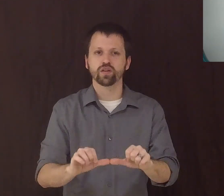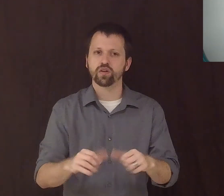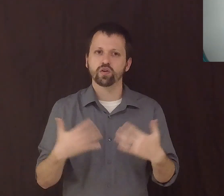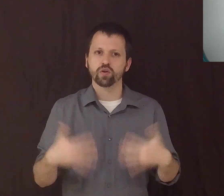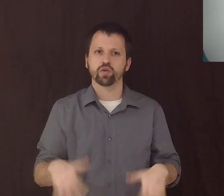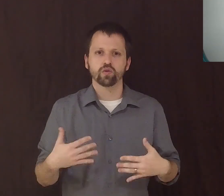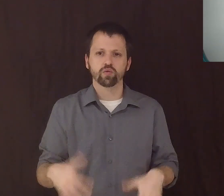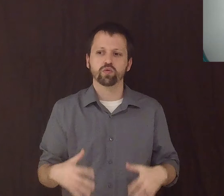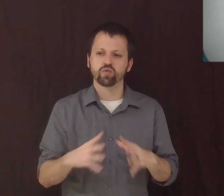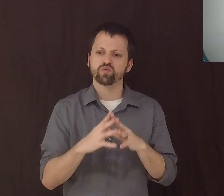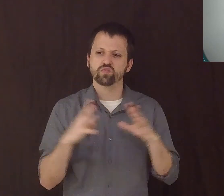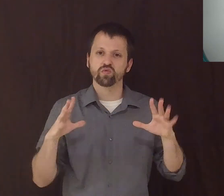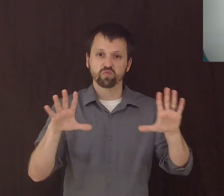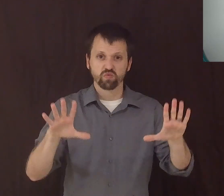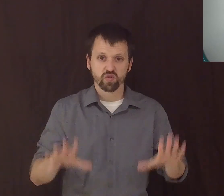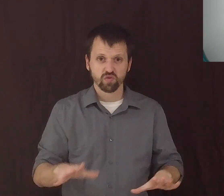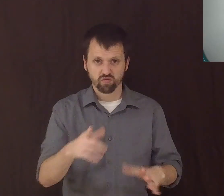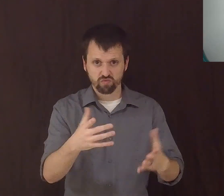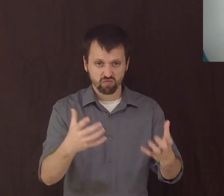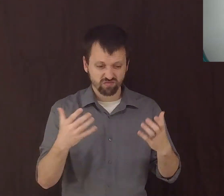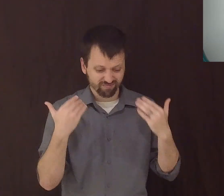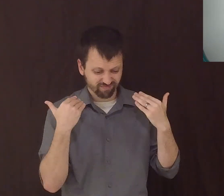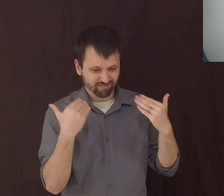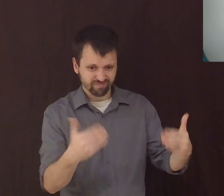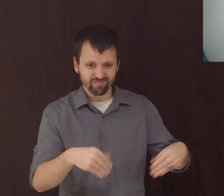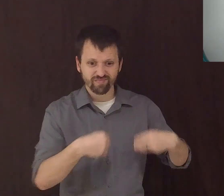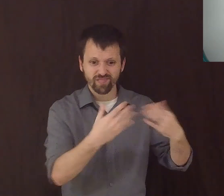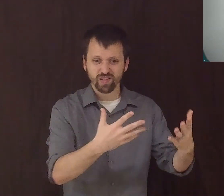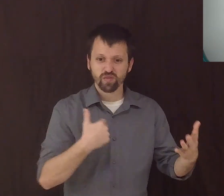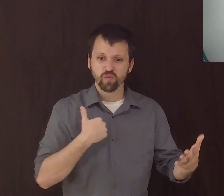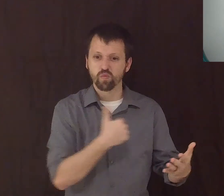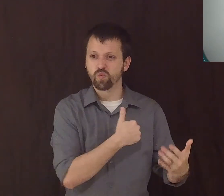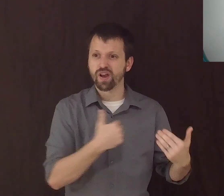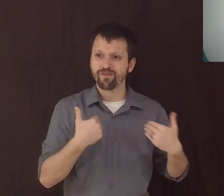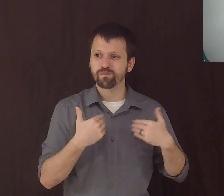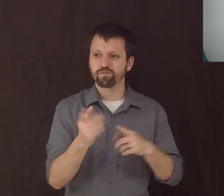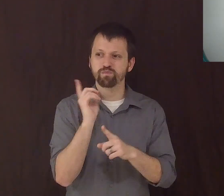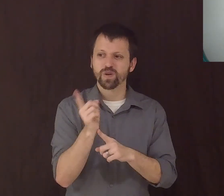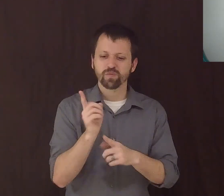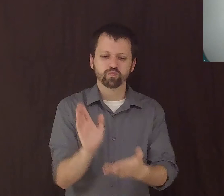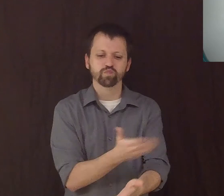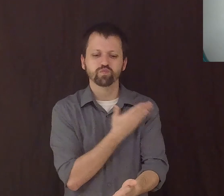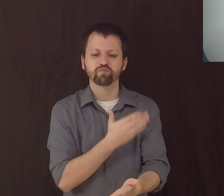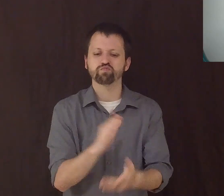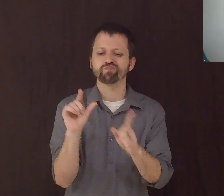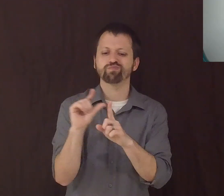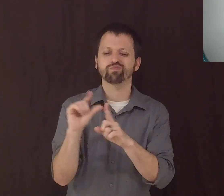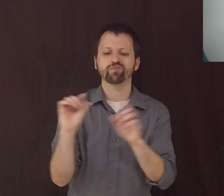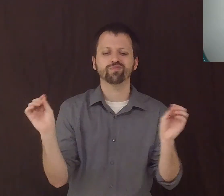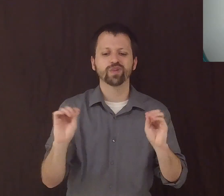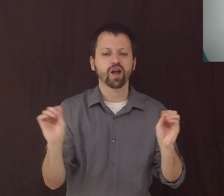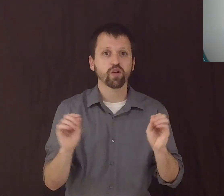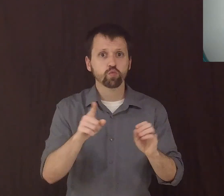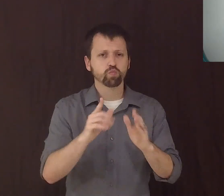It means so much. And so if you want to do that now, you can. We're just going to take about a minute and have some instrumental music. And